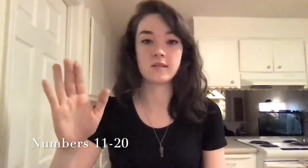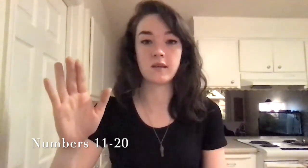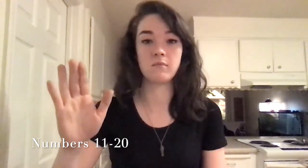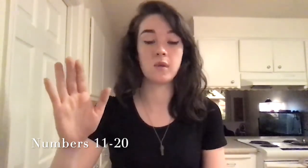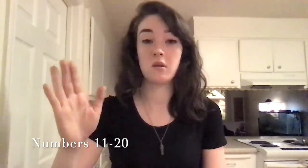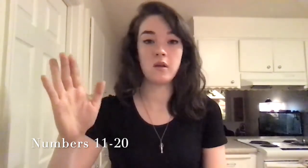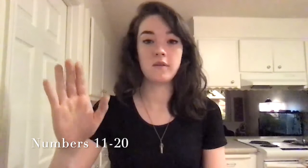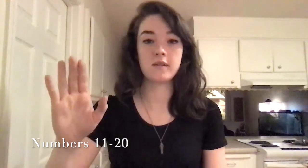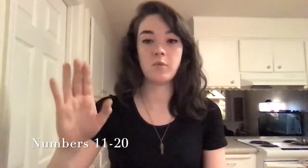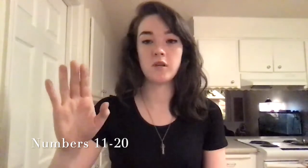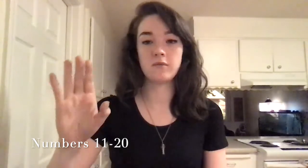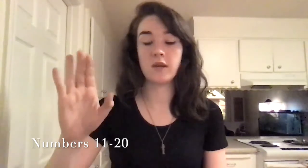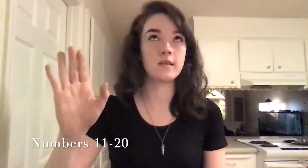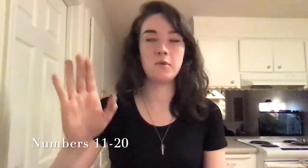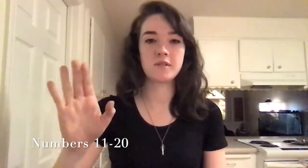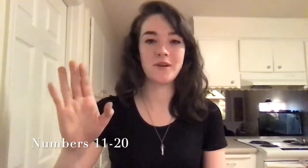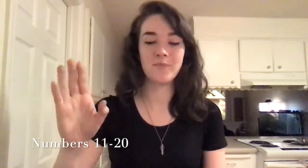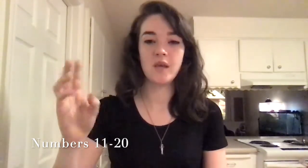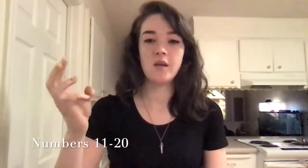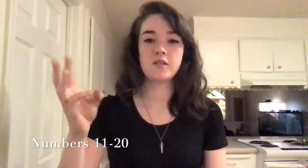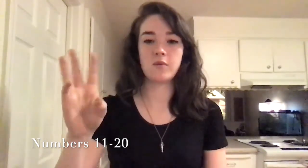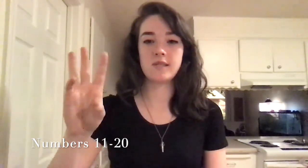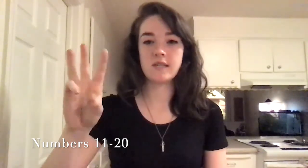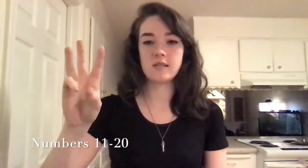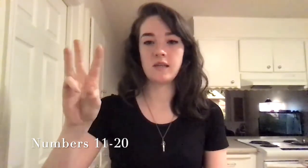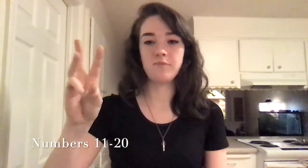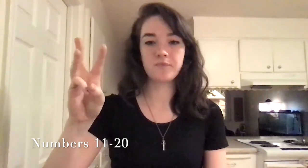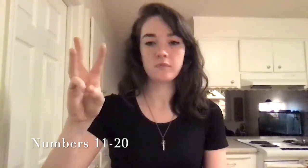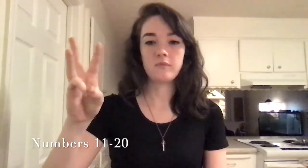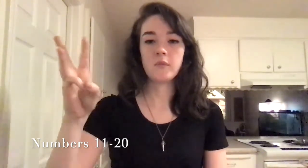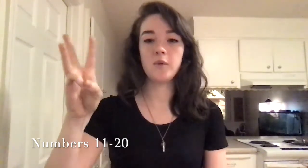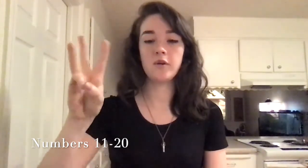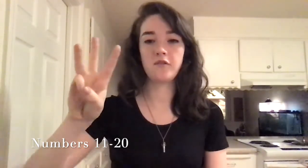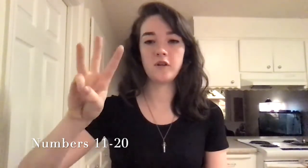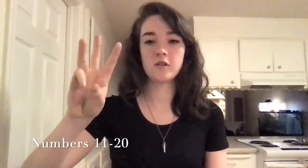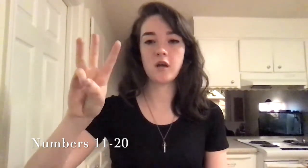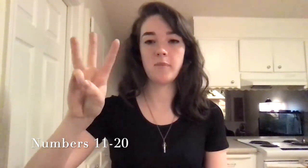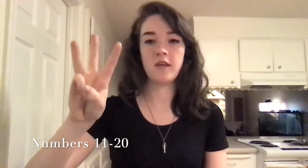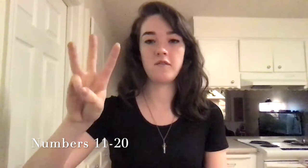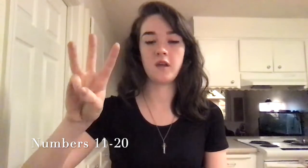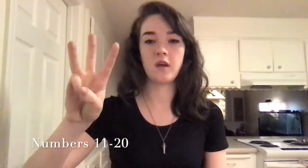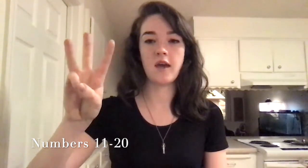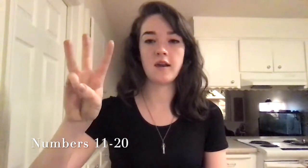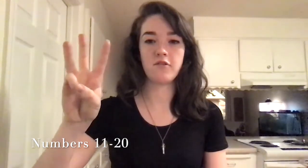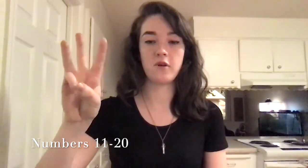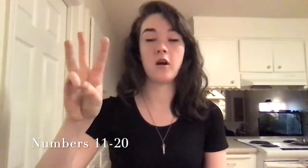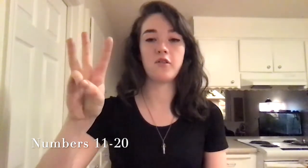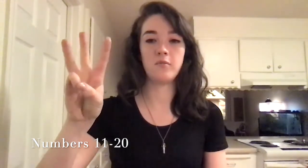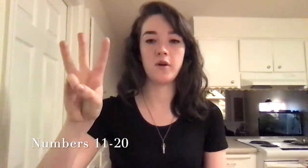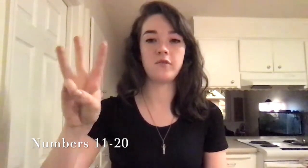same number. Sorry. So with 16, we're going to fold our pinky finger and our thumb over, just